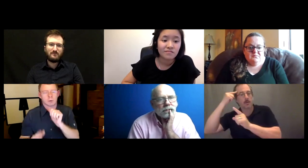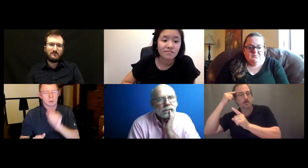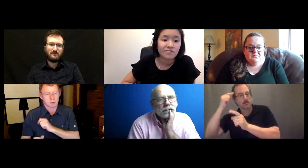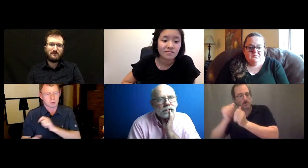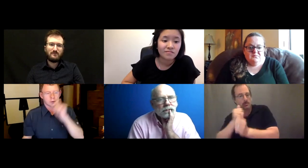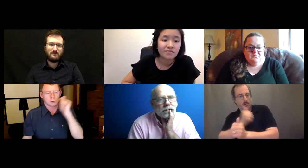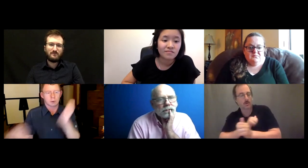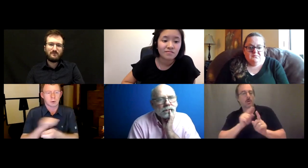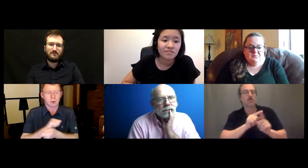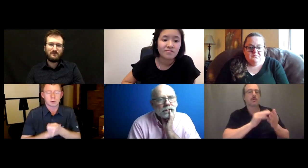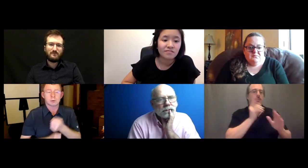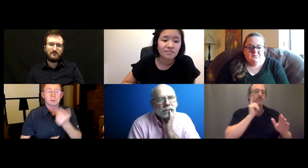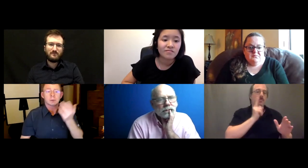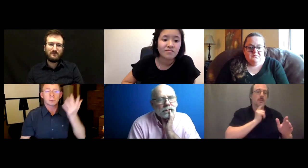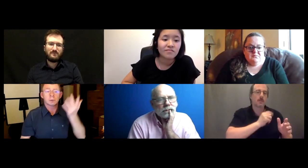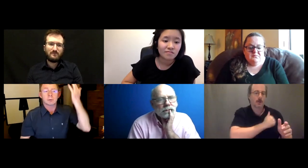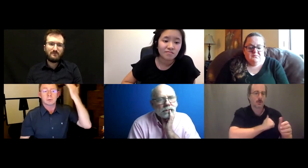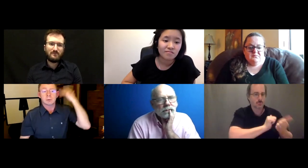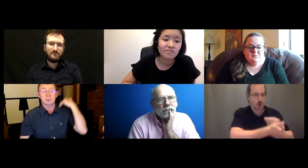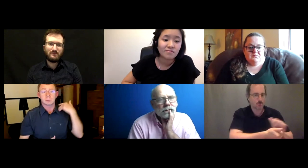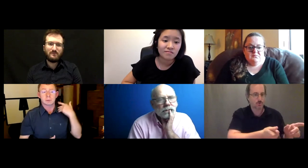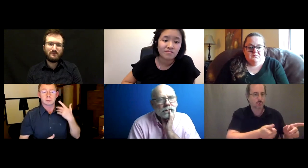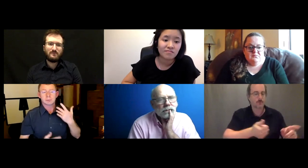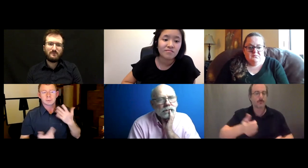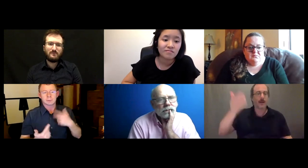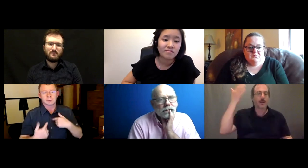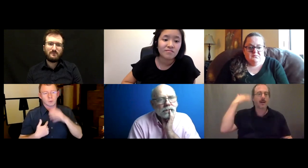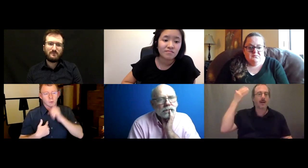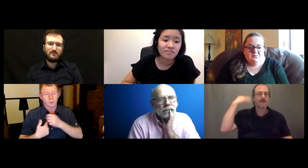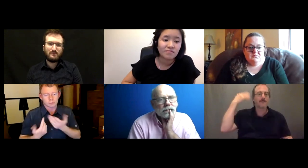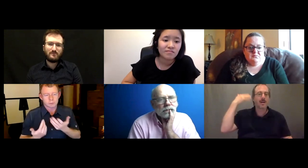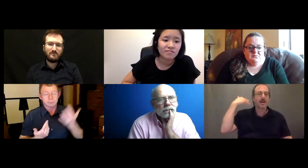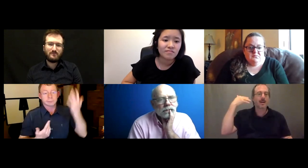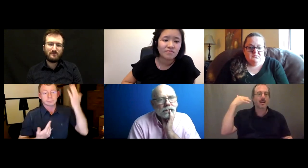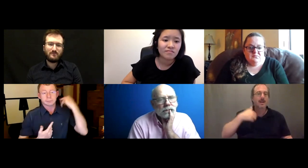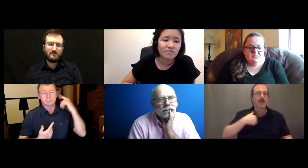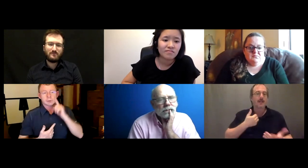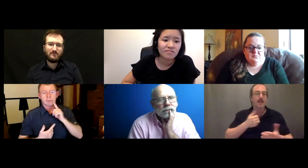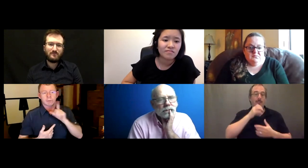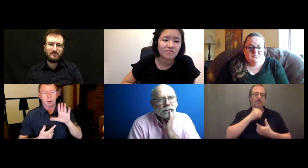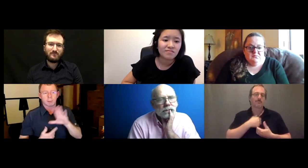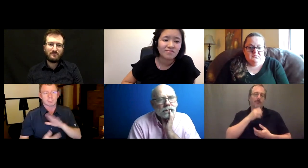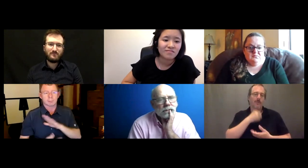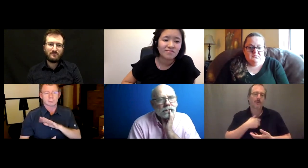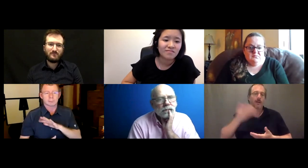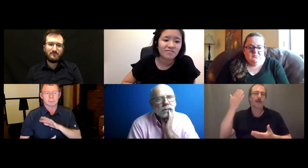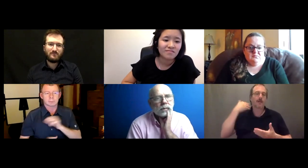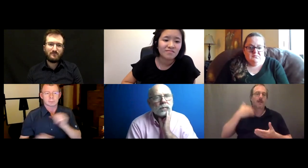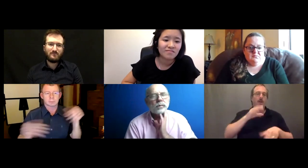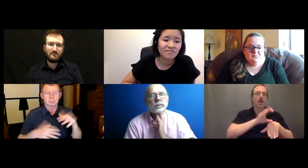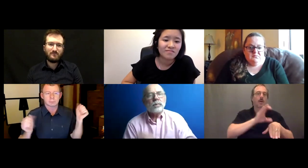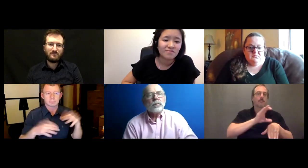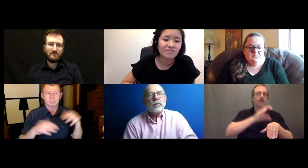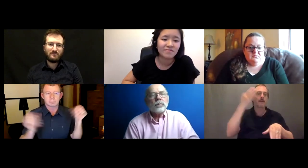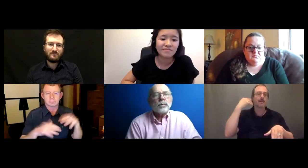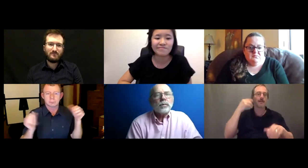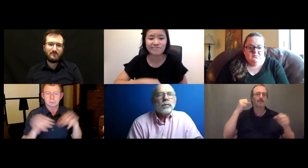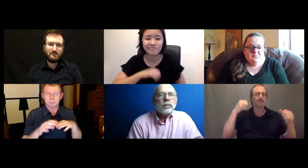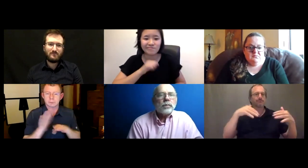I'm getting money, why do I need to volunteer? And I think there's an attitude shift that needs to take place from the old guard. Now, when we